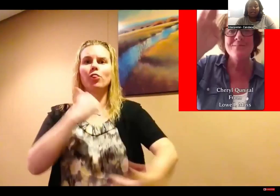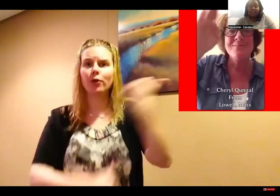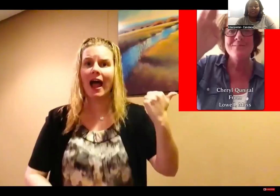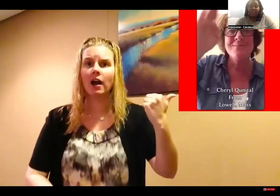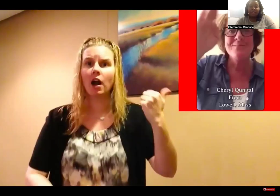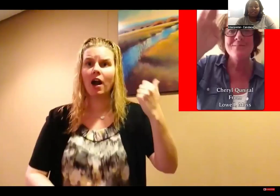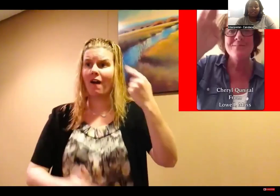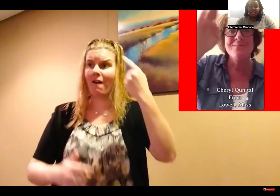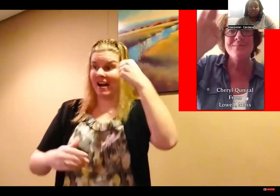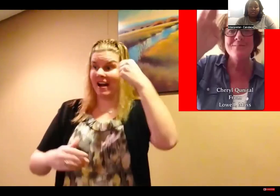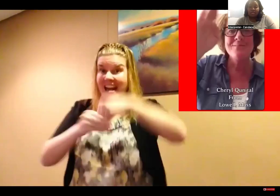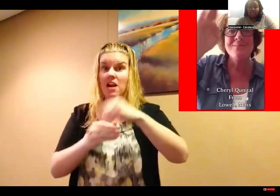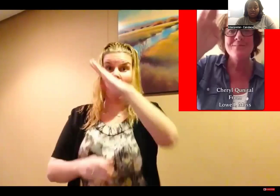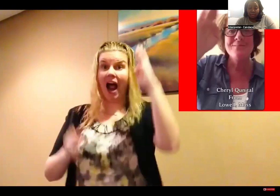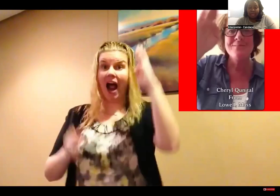what life